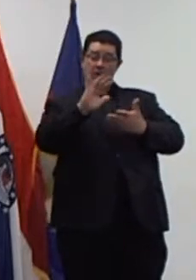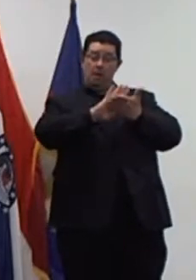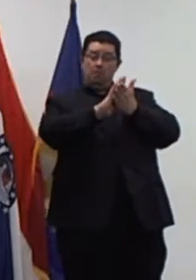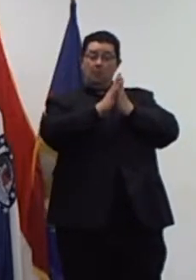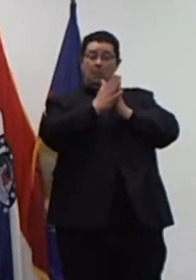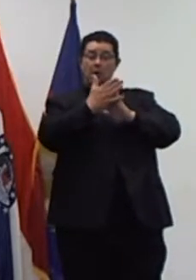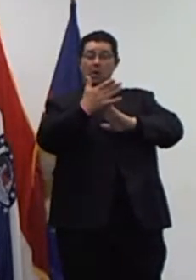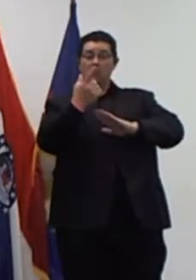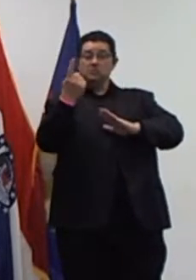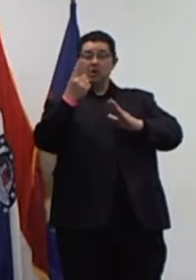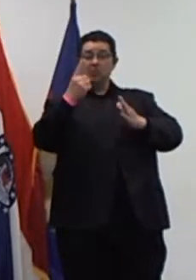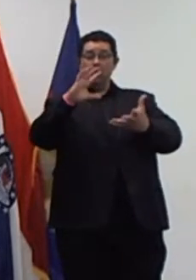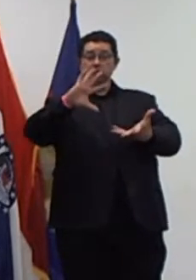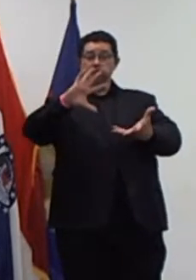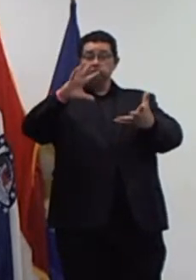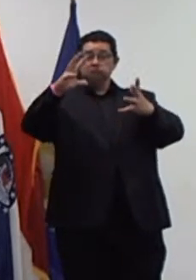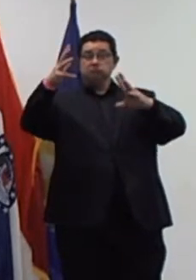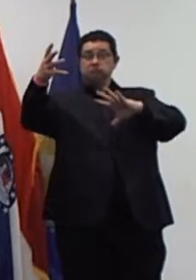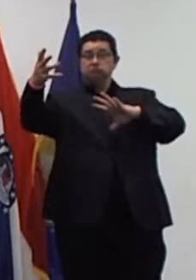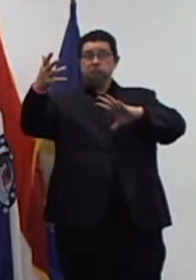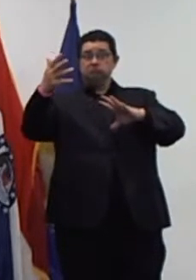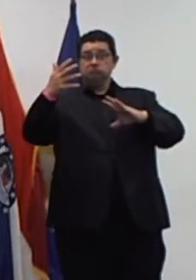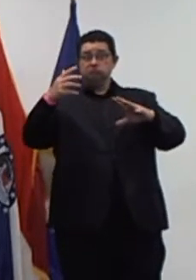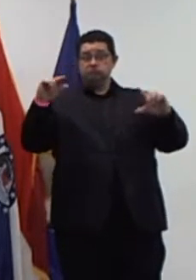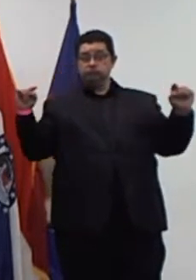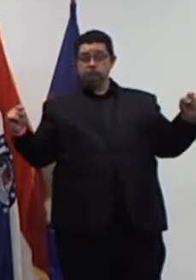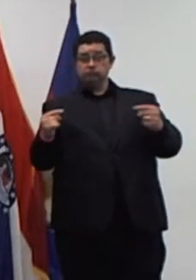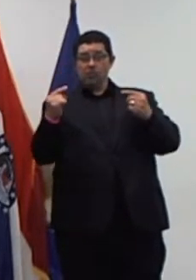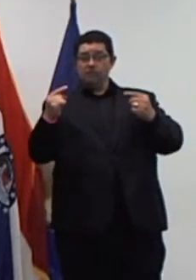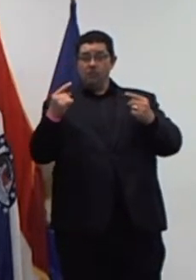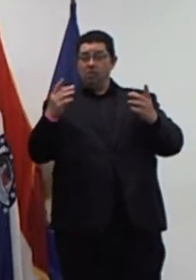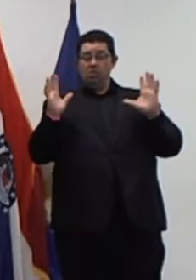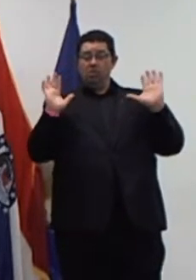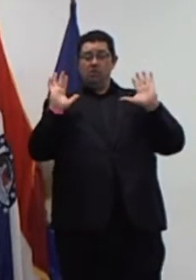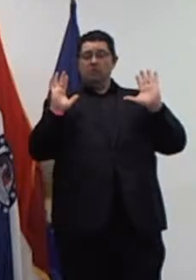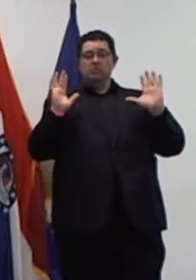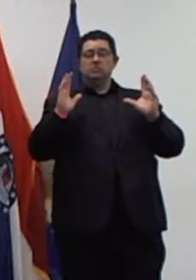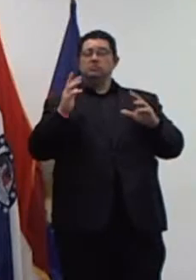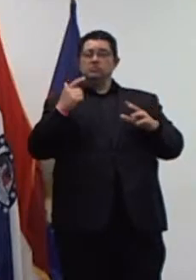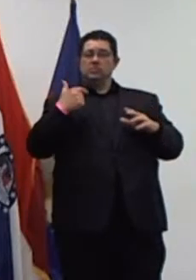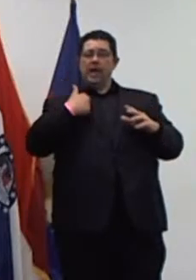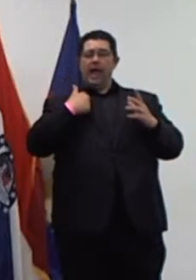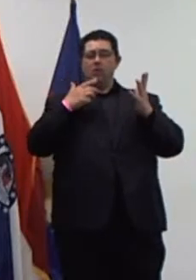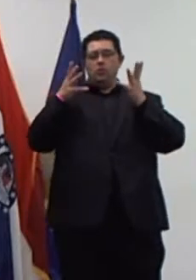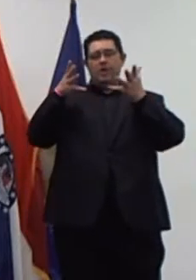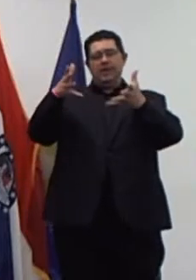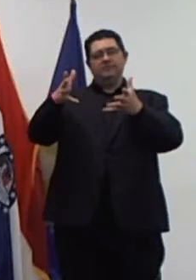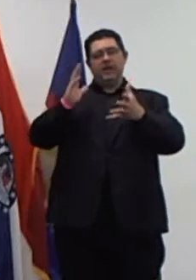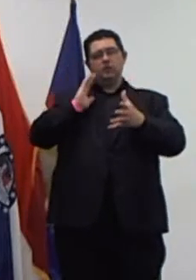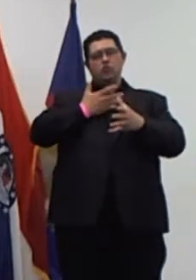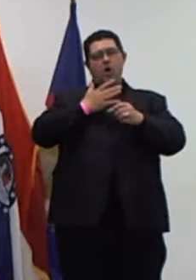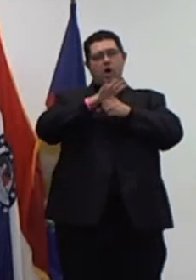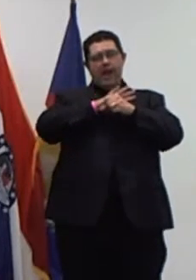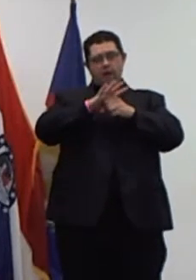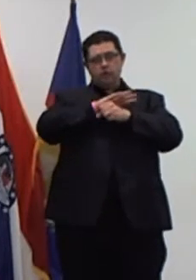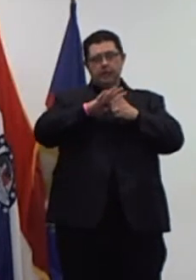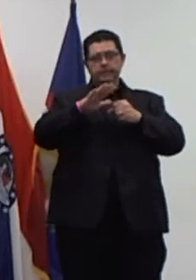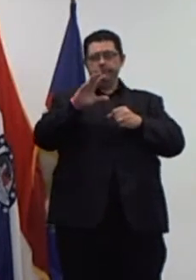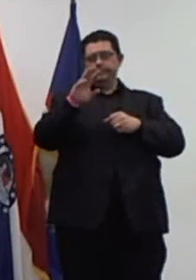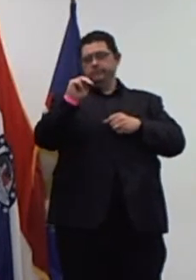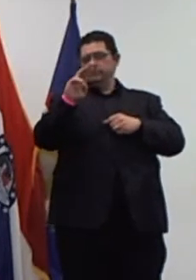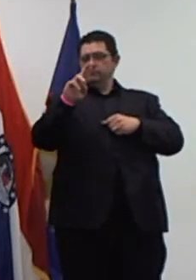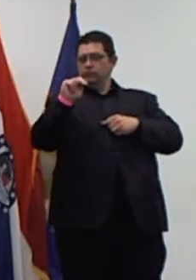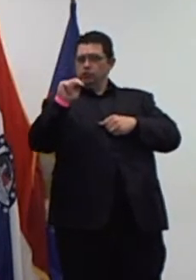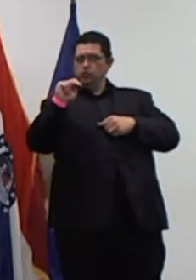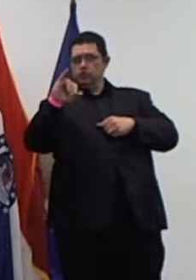that's less constructive, then we'll react appropriately. I'll leave that to our county and municipal police departments.